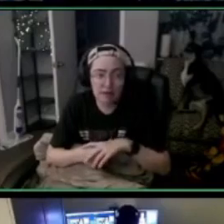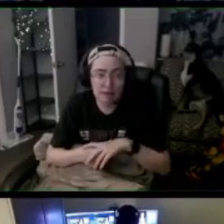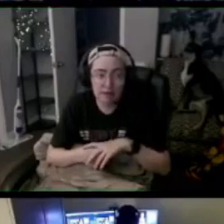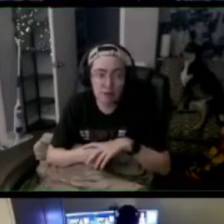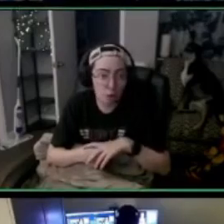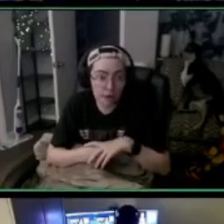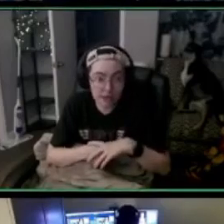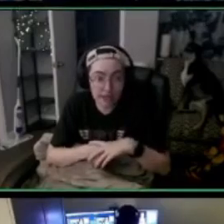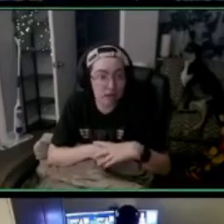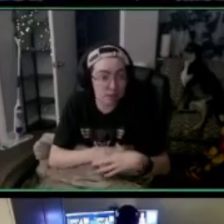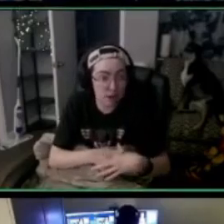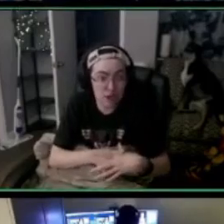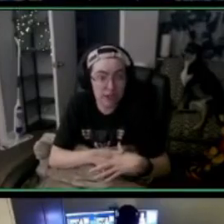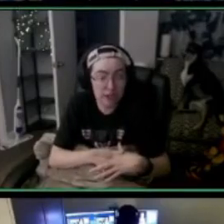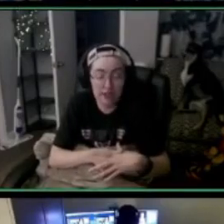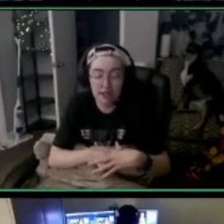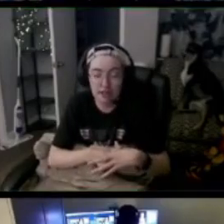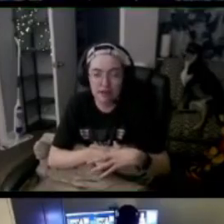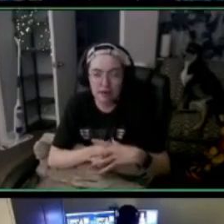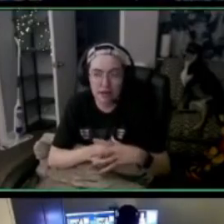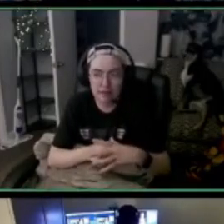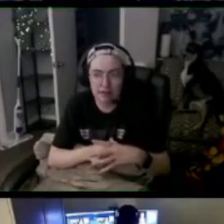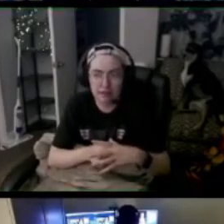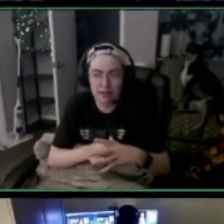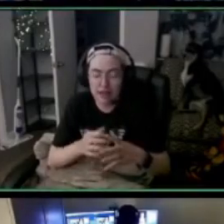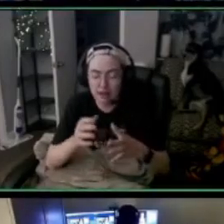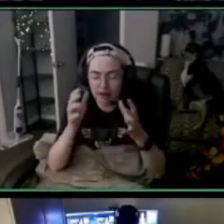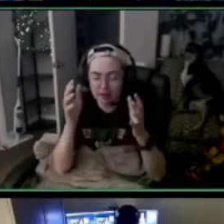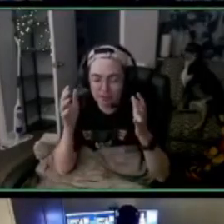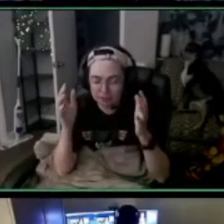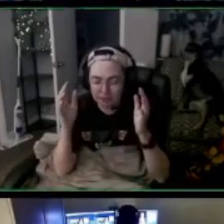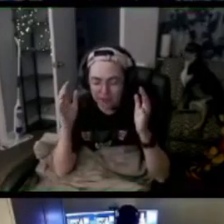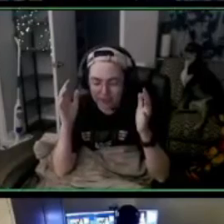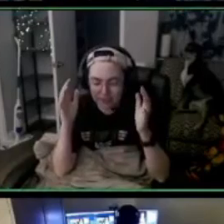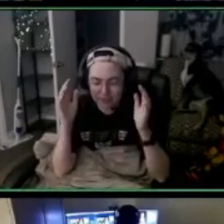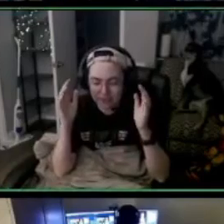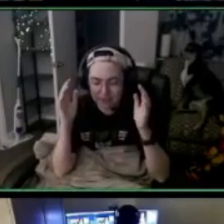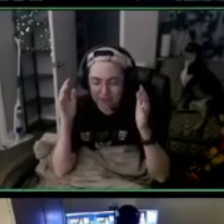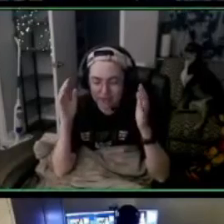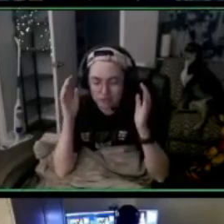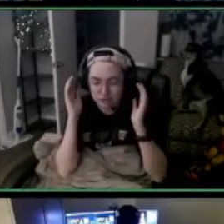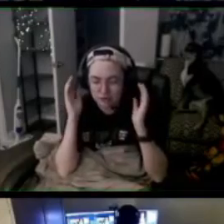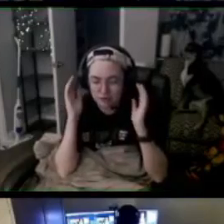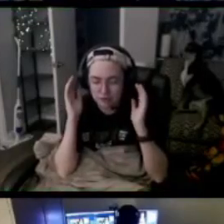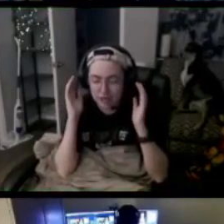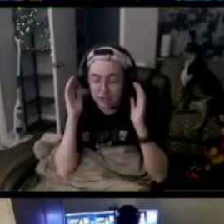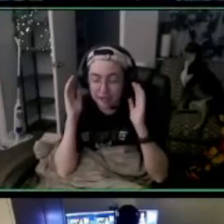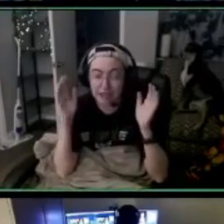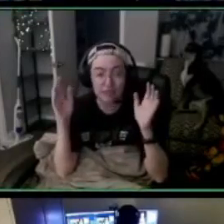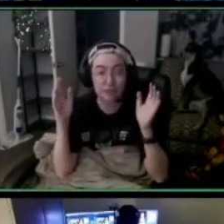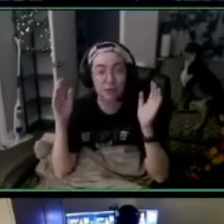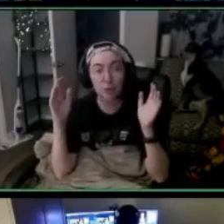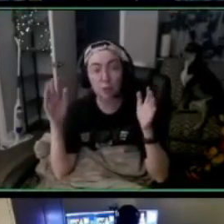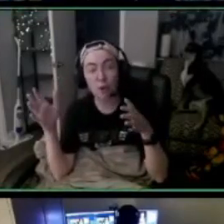court, especially, all right, yeah, is that at least for the